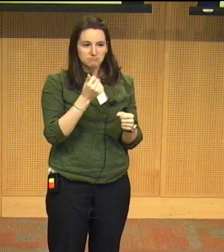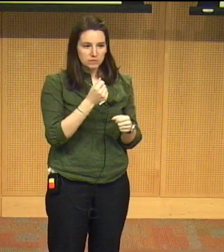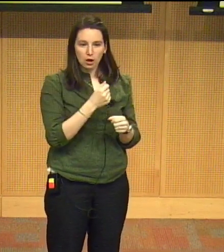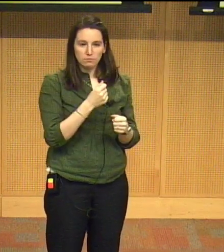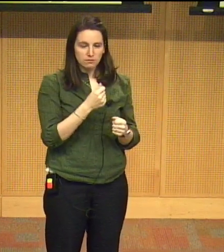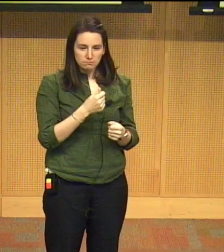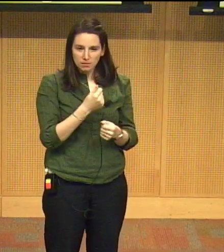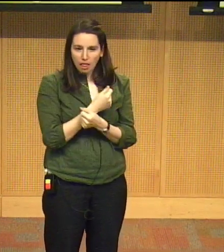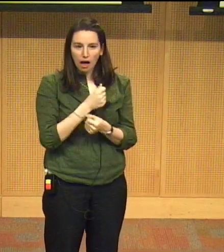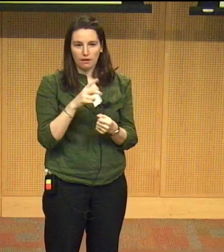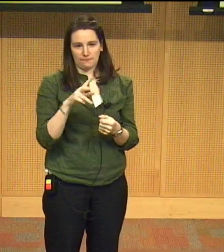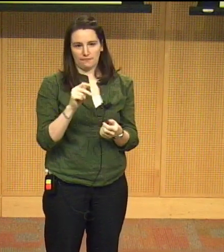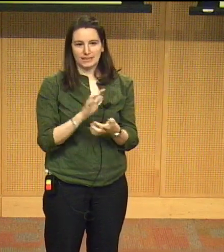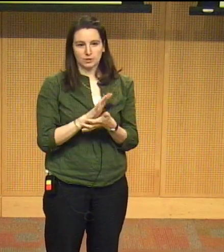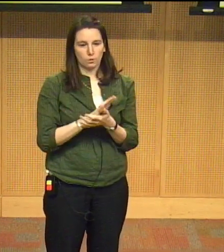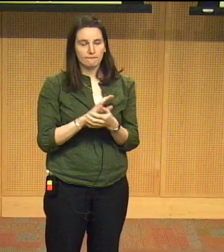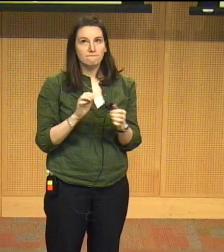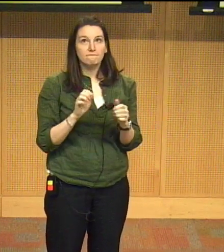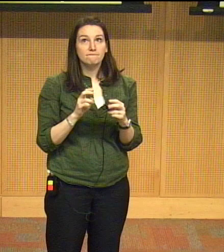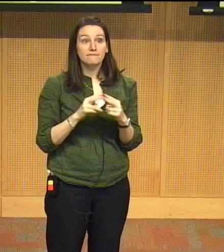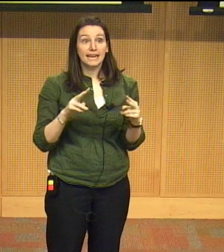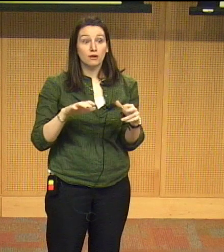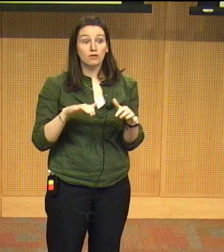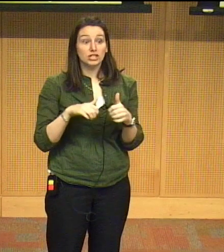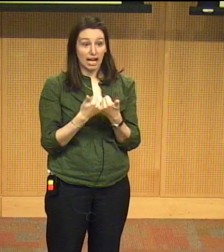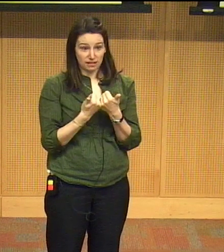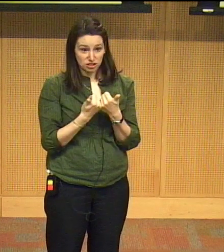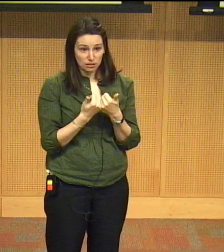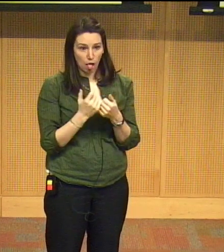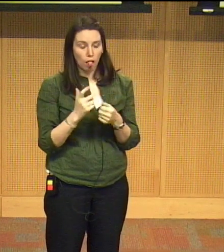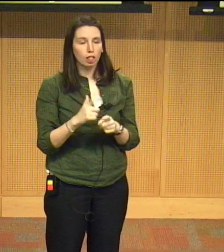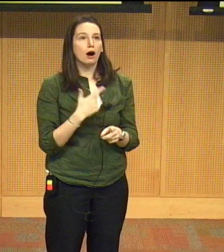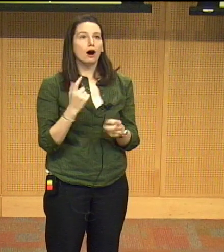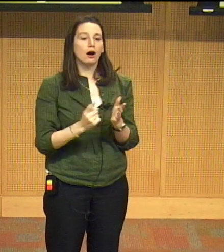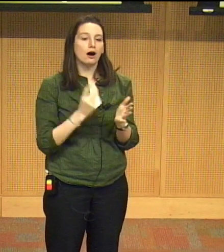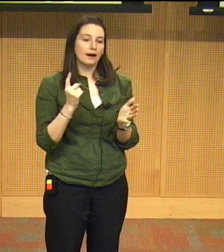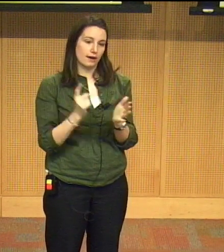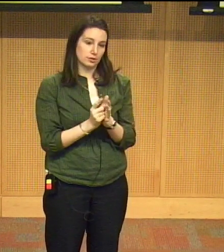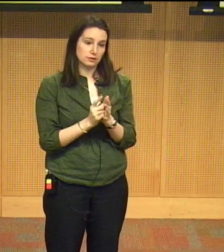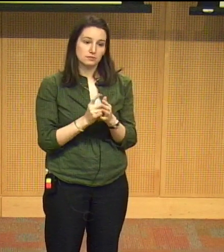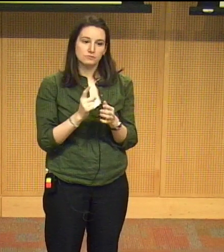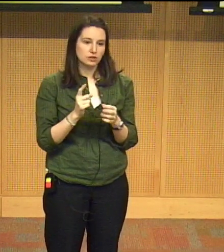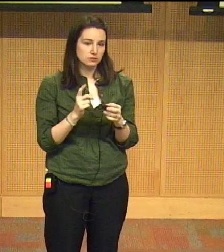know, love vet school, very challenging, long hours. Just